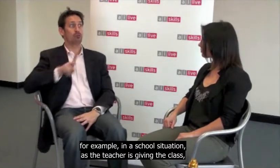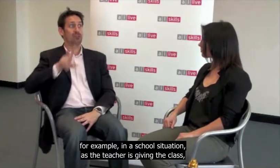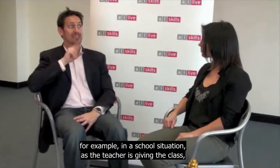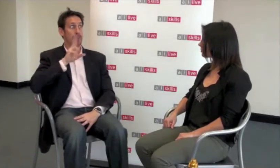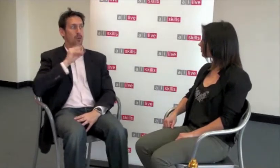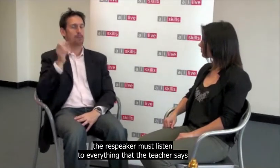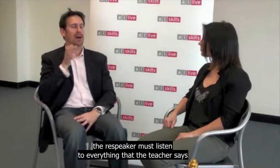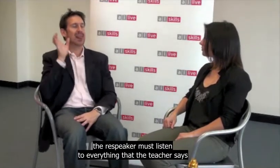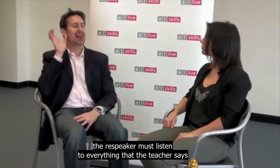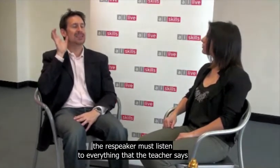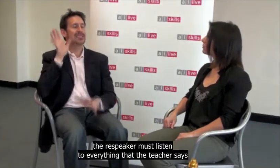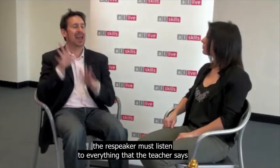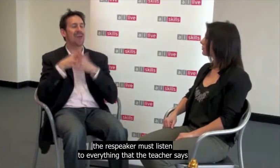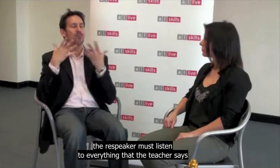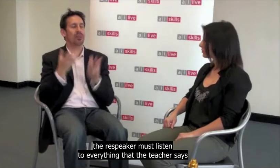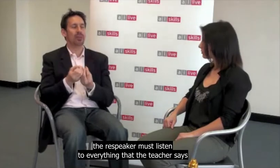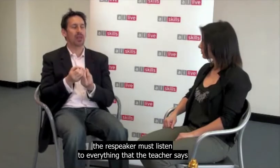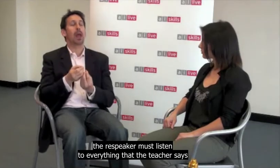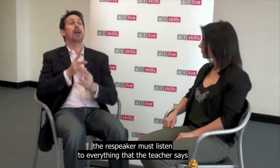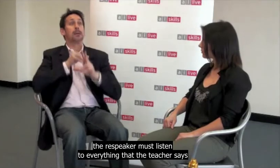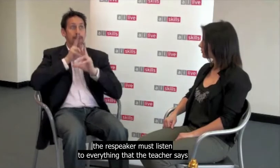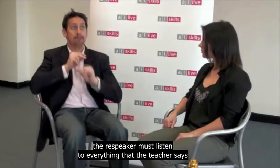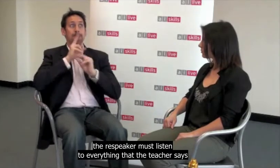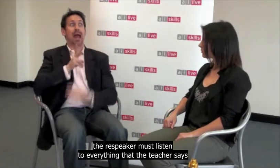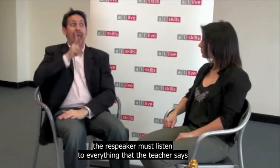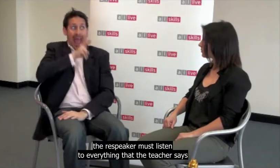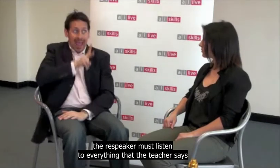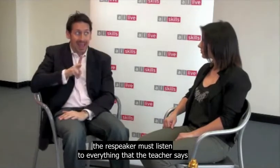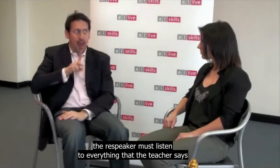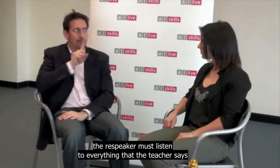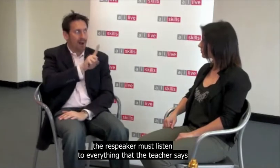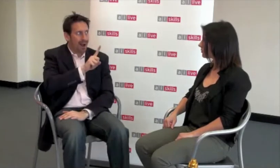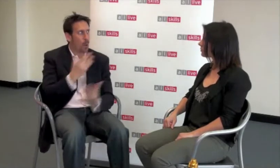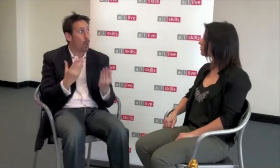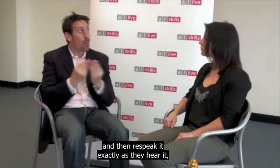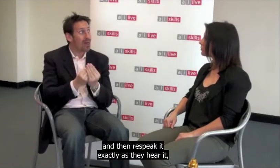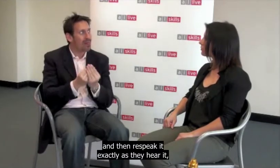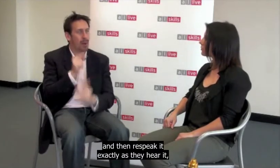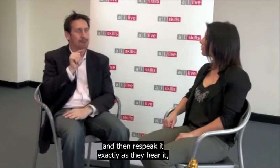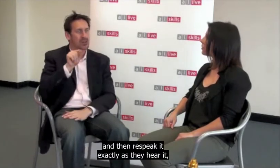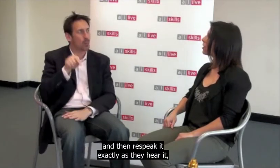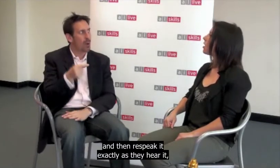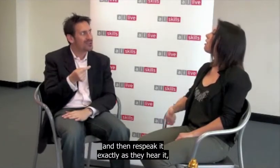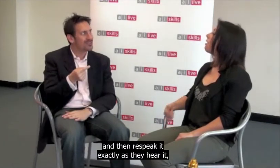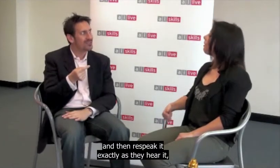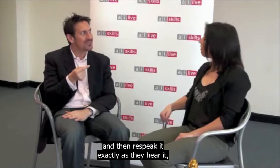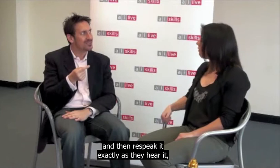class, the re-speaker must listen to everything that the teacher says, and then re-speak it exactly as they hear it,